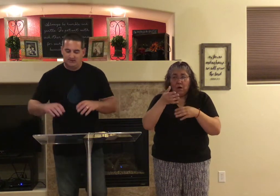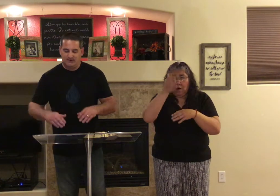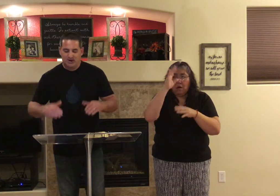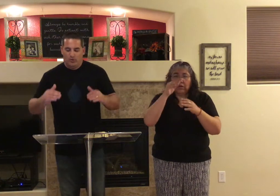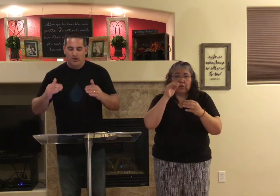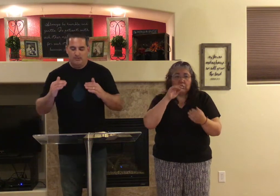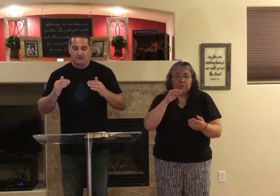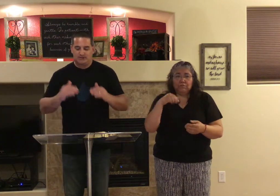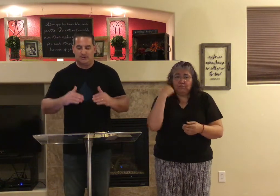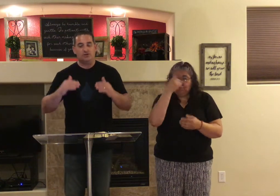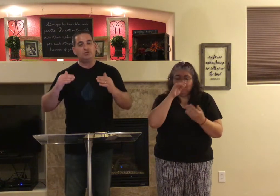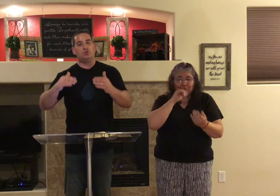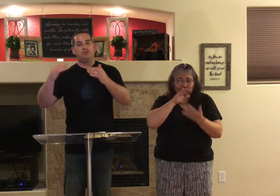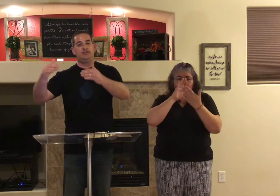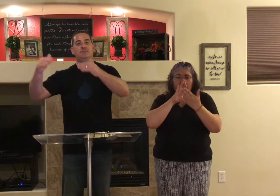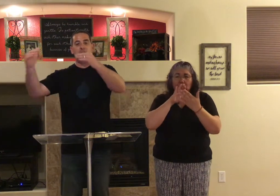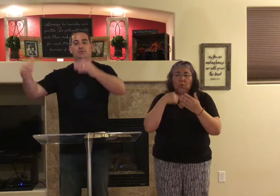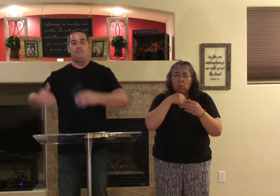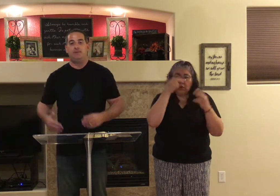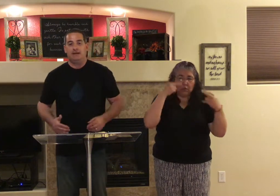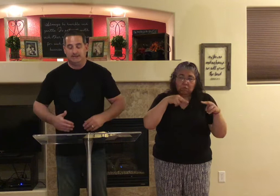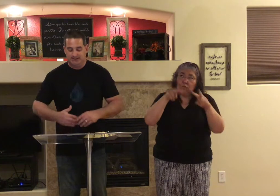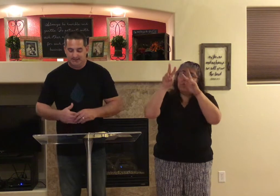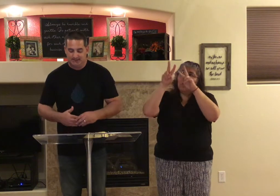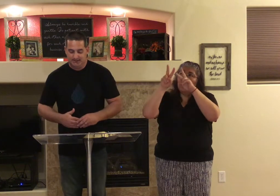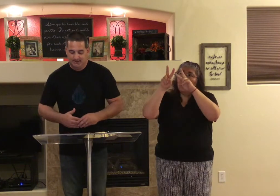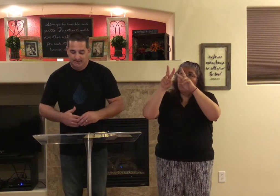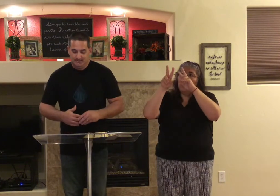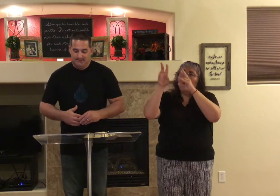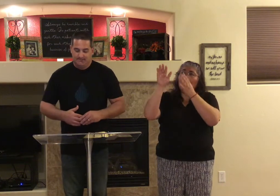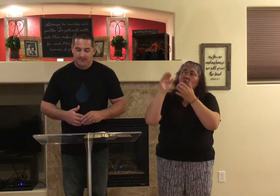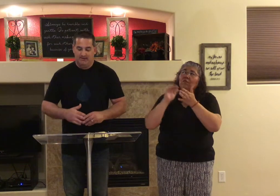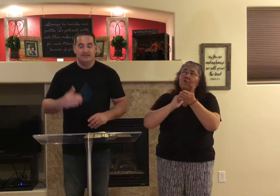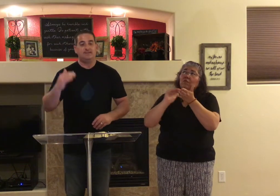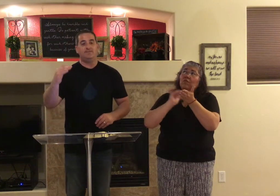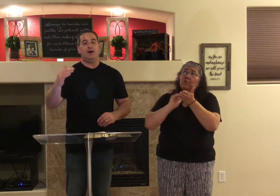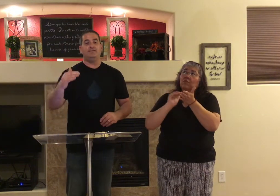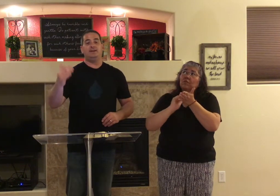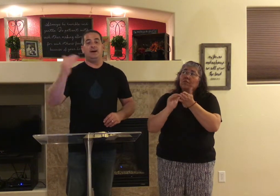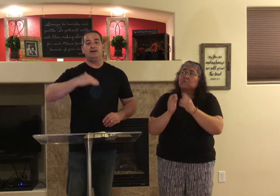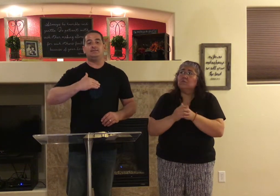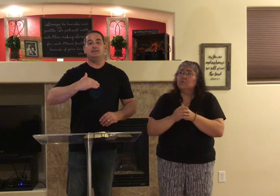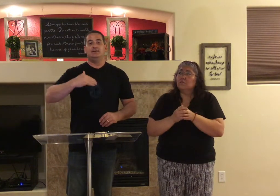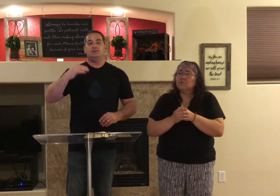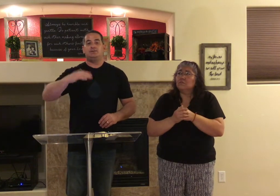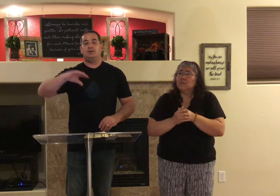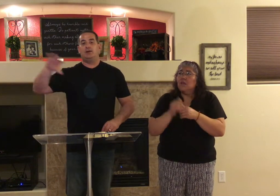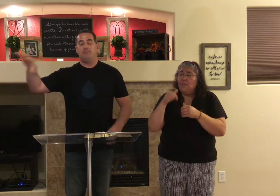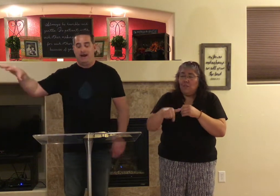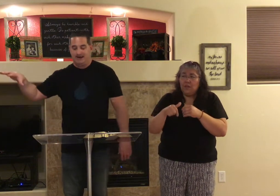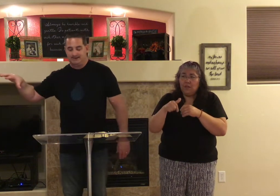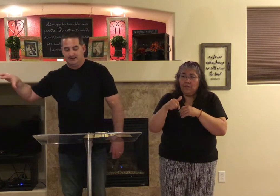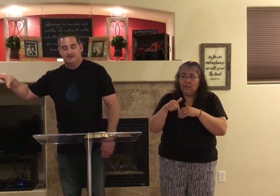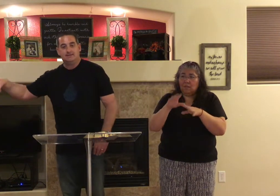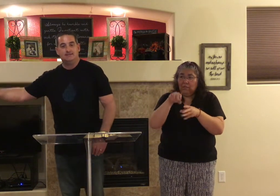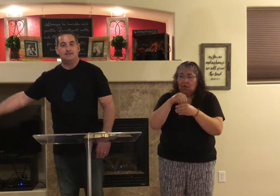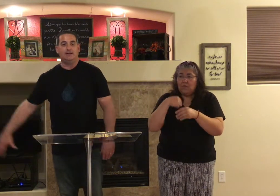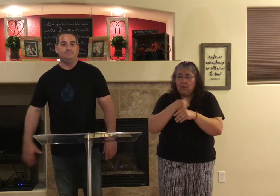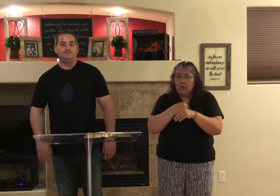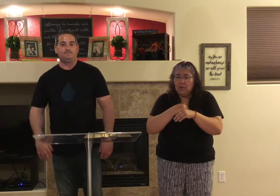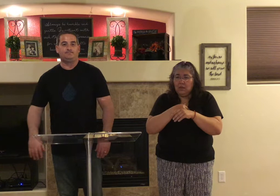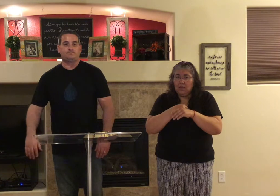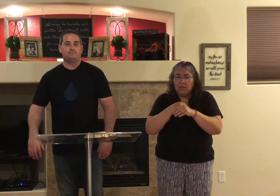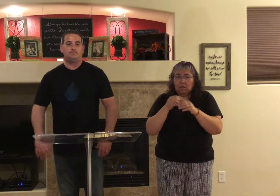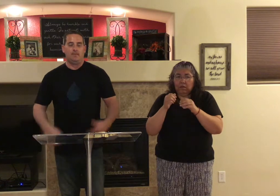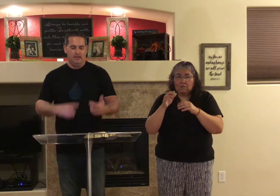his face to us, we must turn towards him in repentance. And this involves us turning our backs to